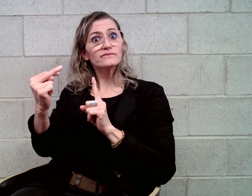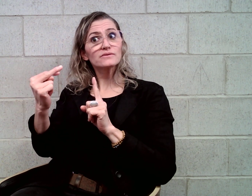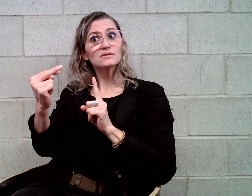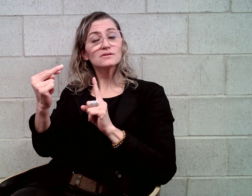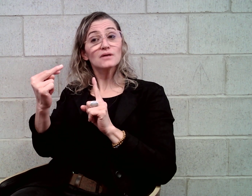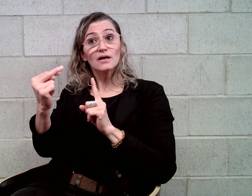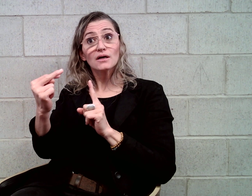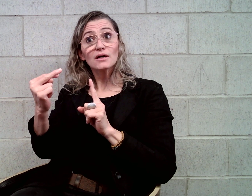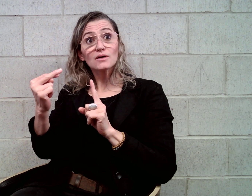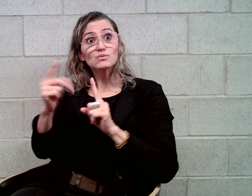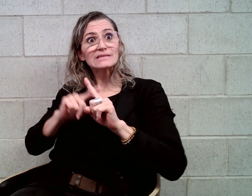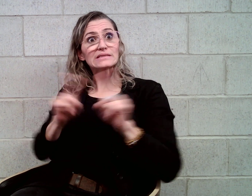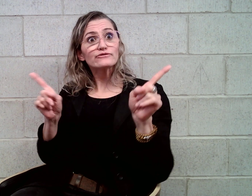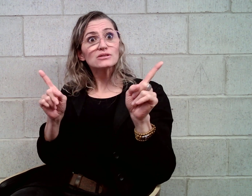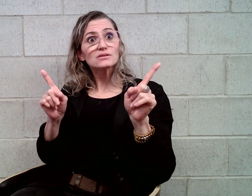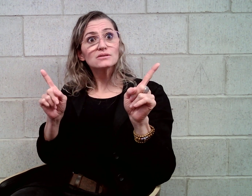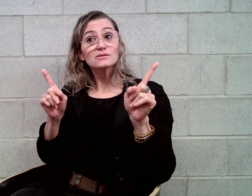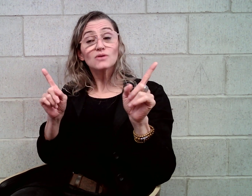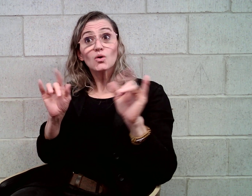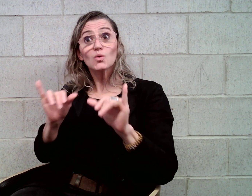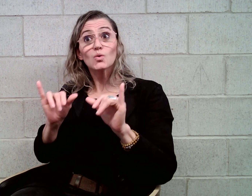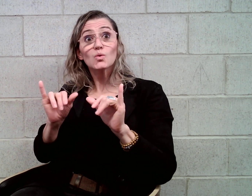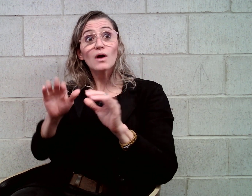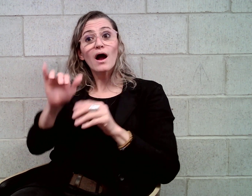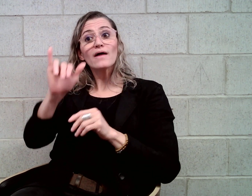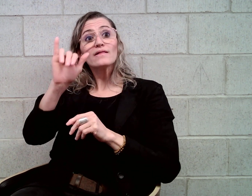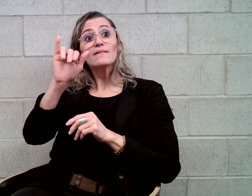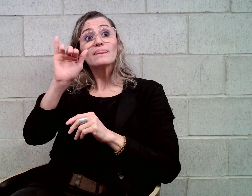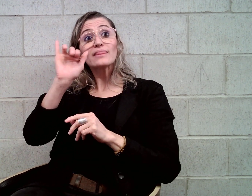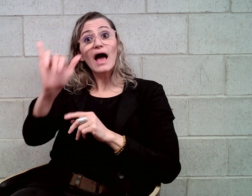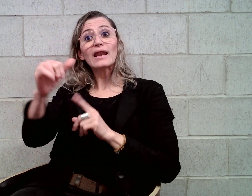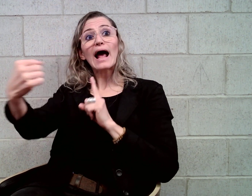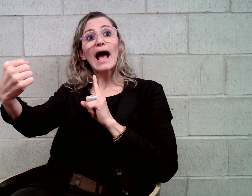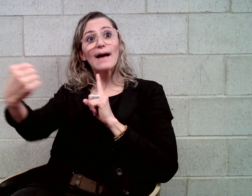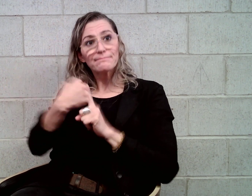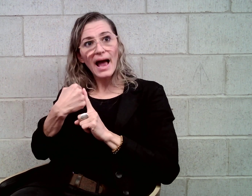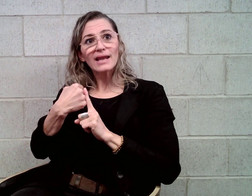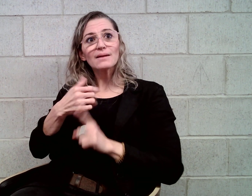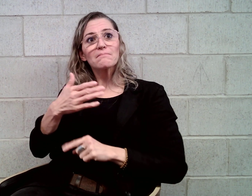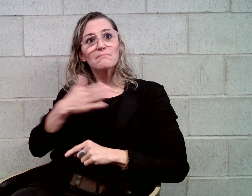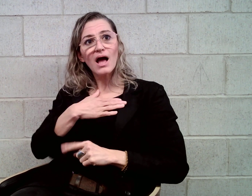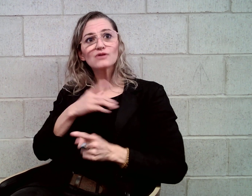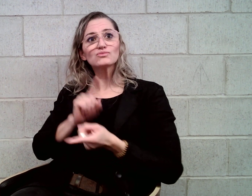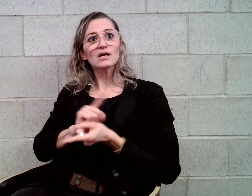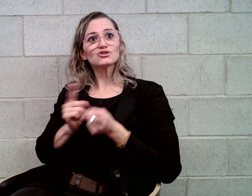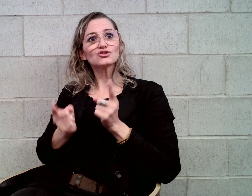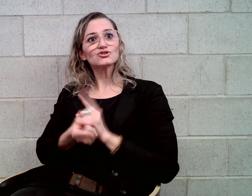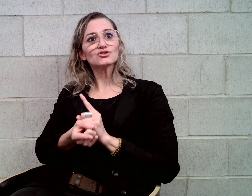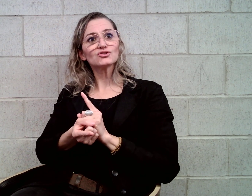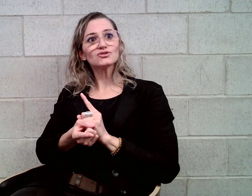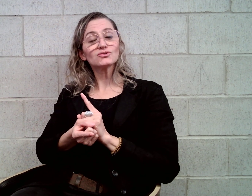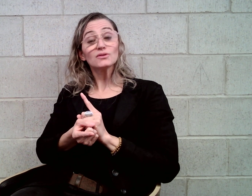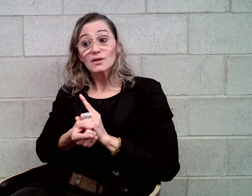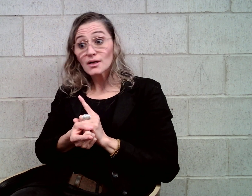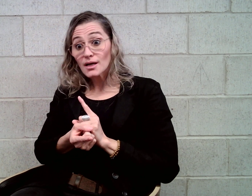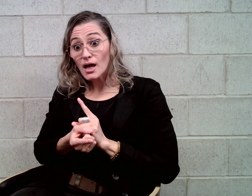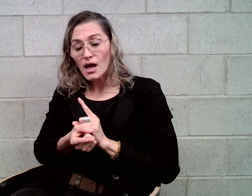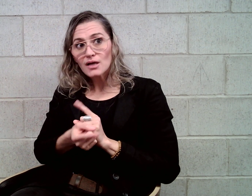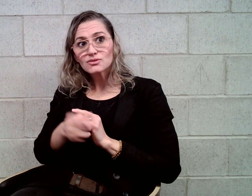think their take on the text was different. And that impacted my translation in ways that I